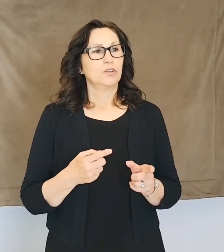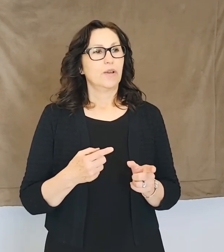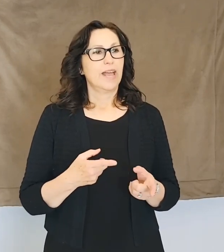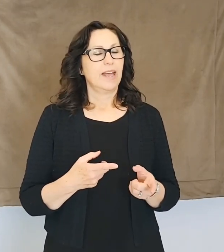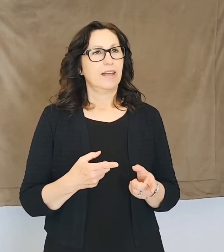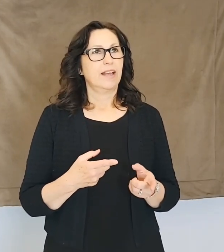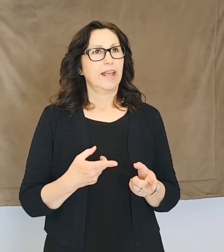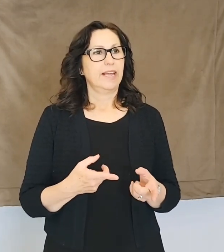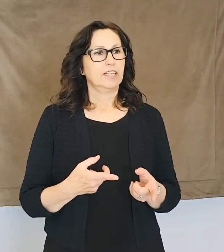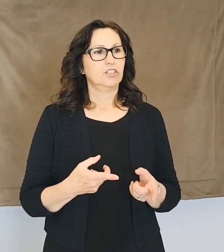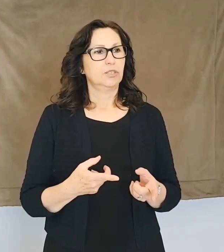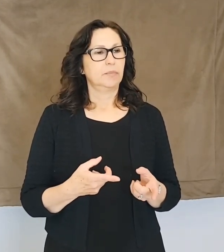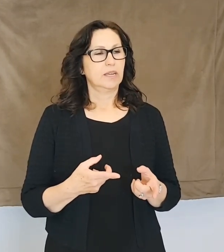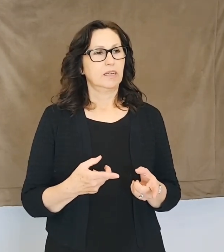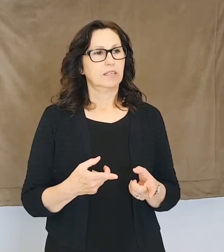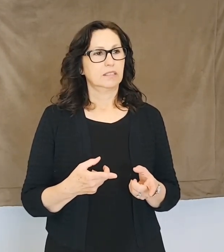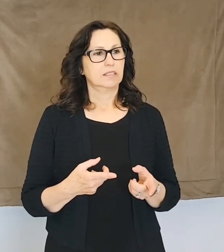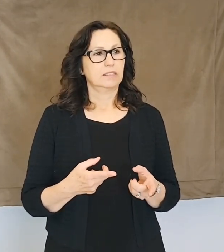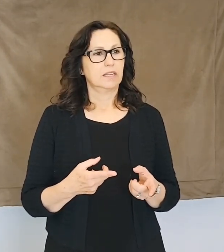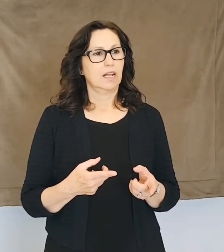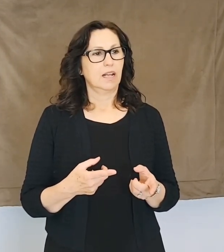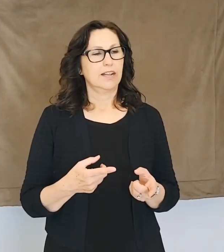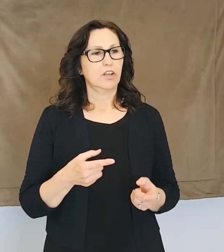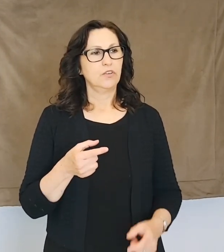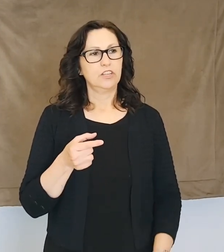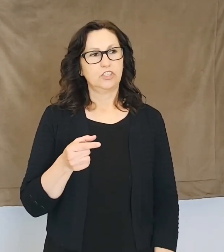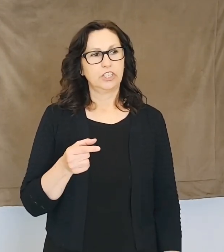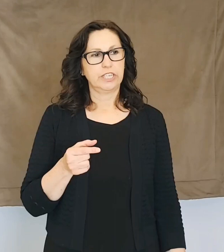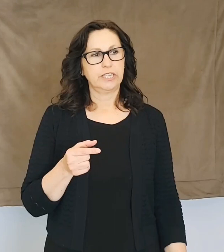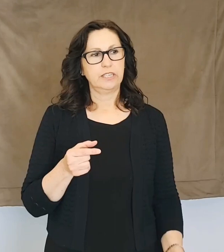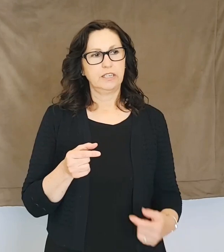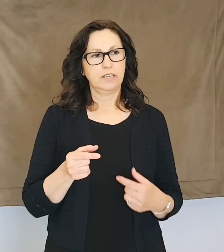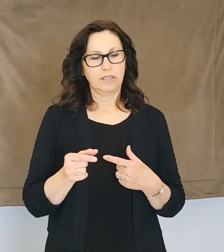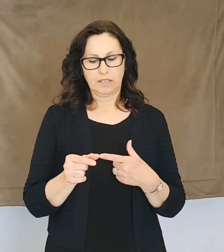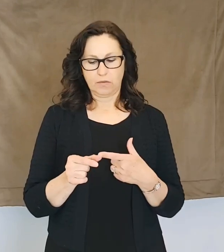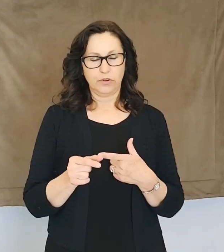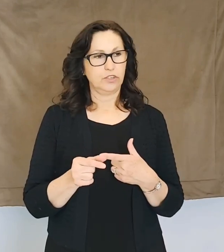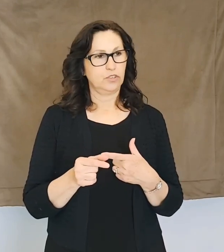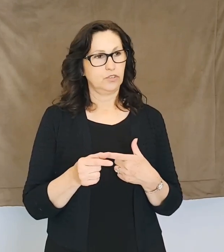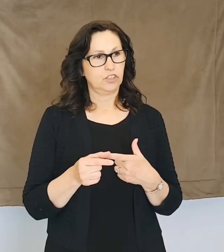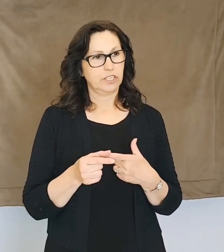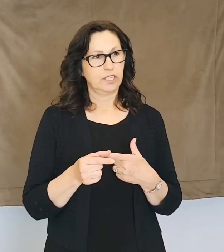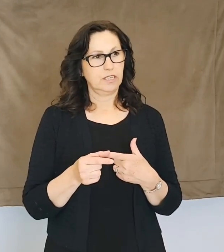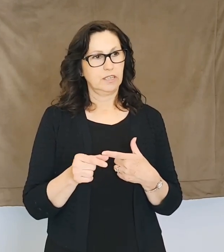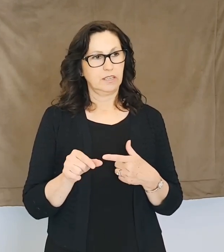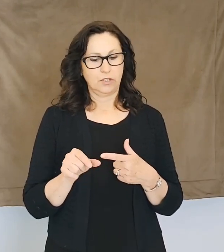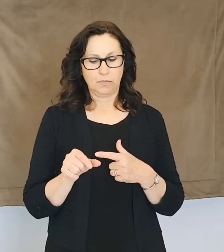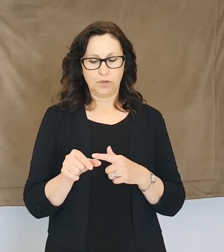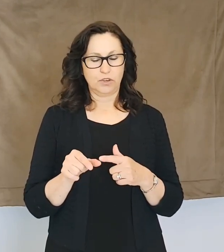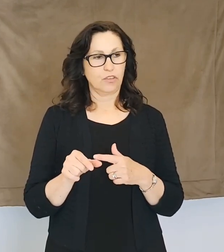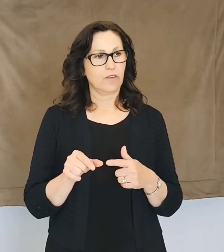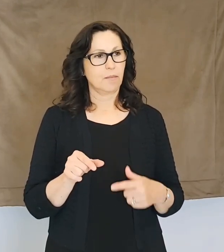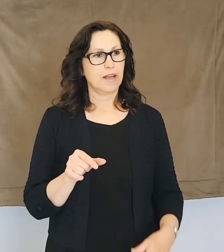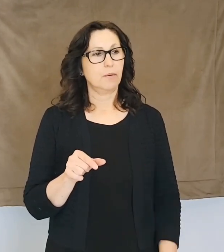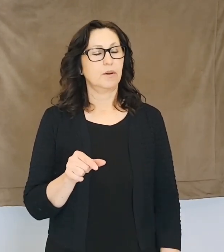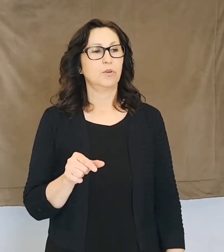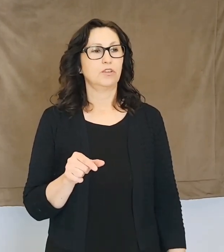you H because I know the G, when you do G, you put your thumb out, but when